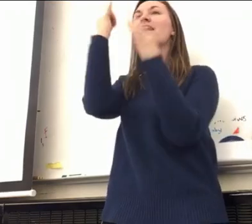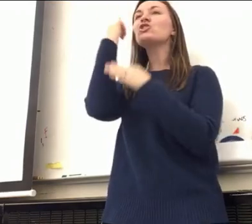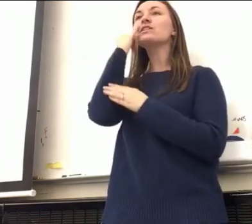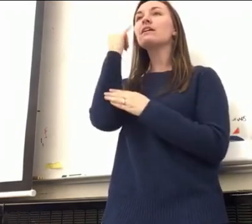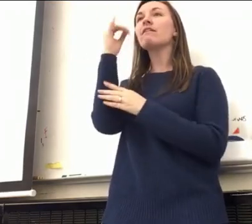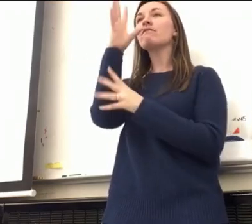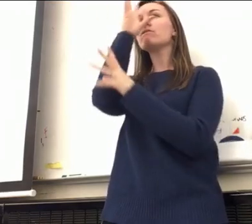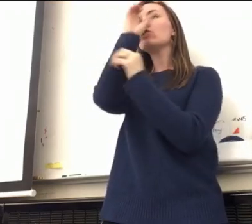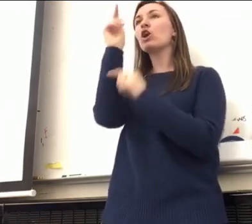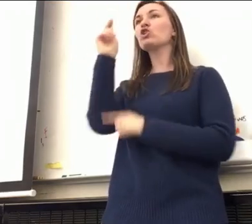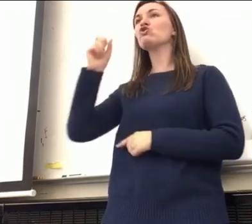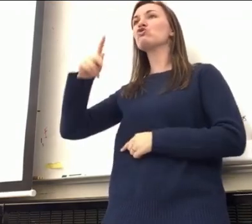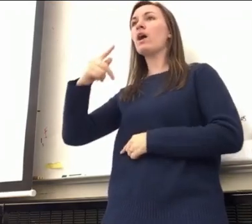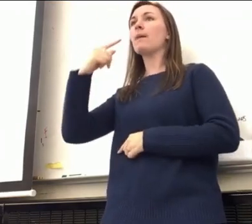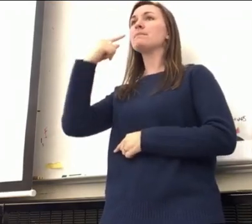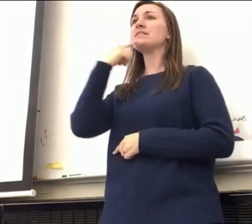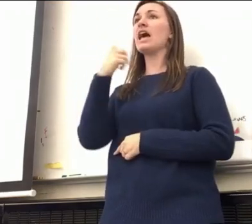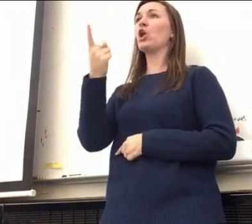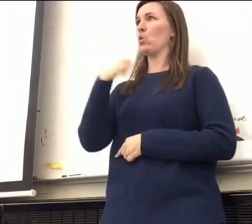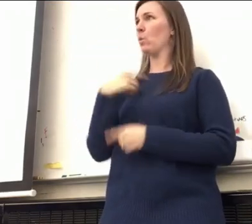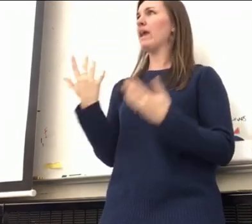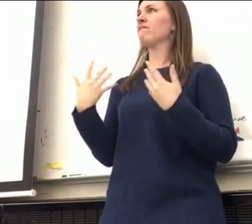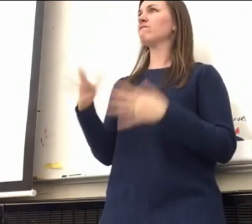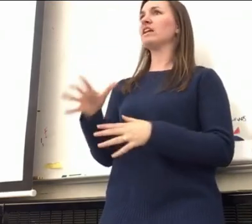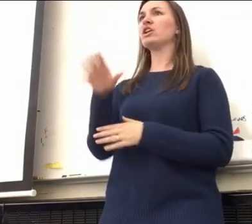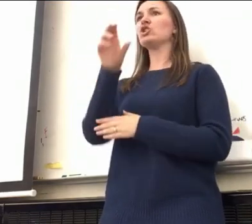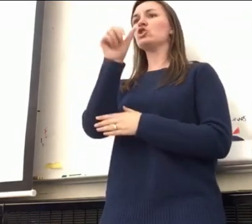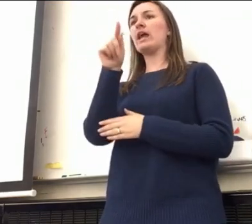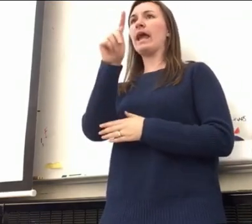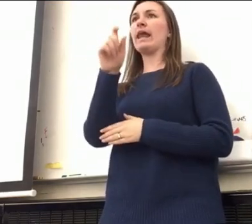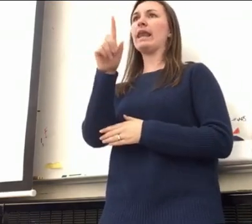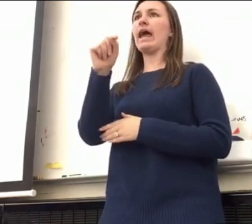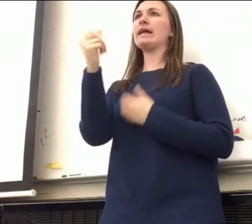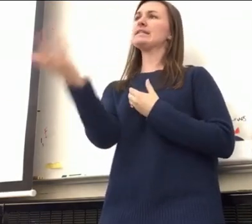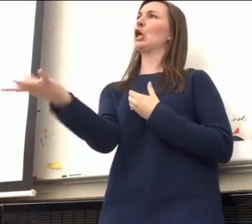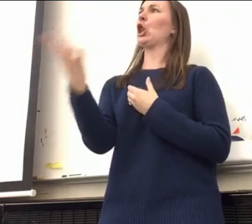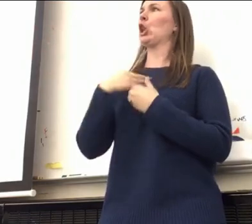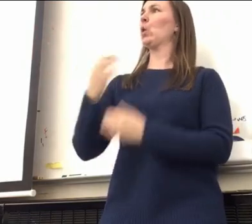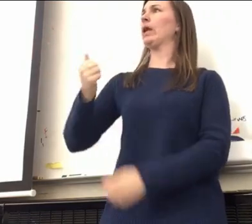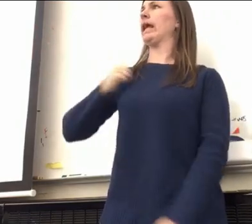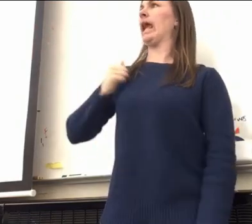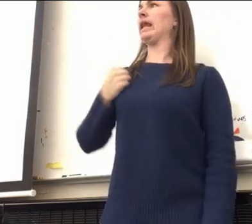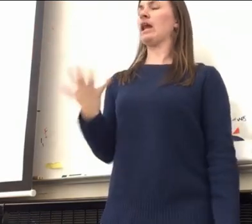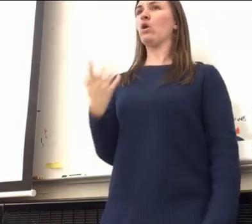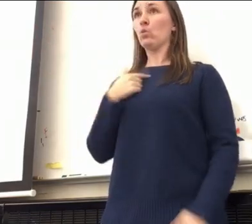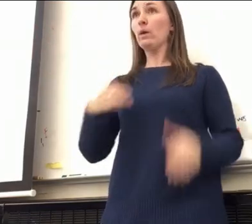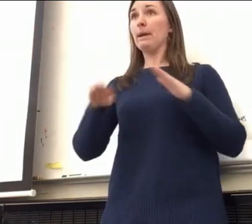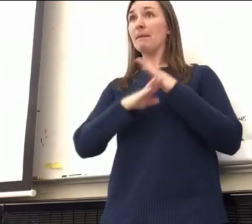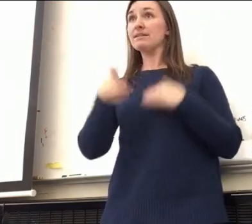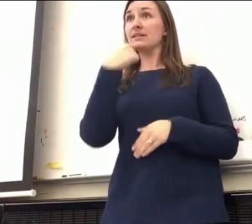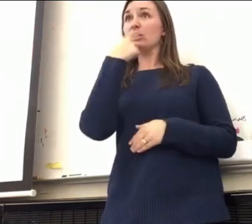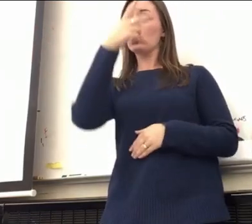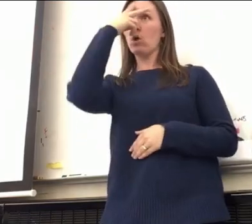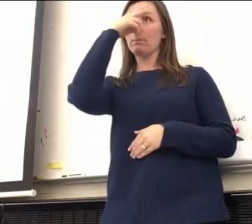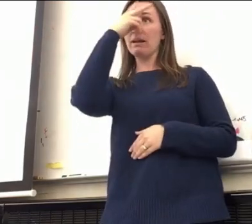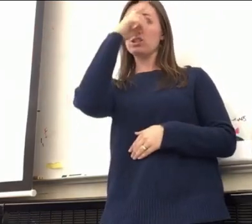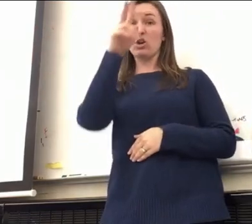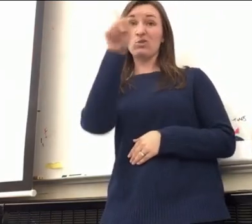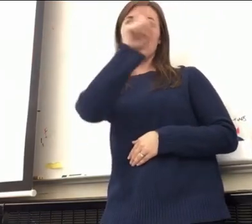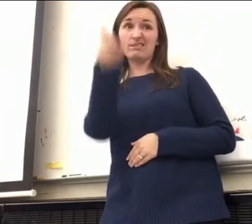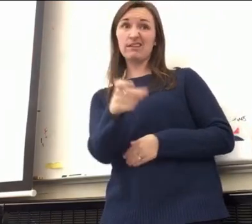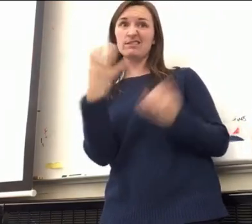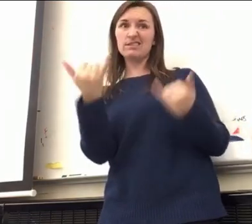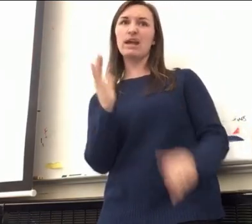acquired Canada. Okay? That's basically what this did. We basically told Mexico, Texas is now ours. And we made it a